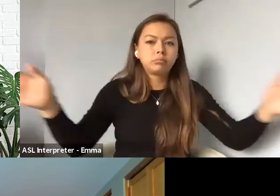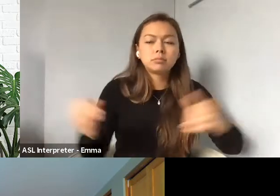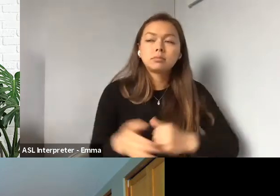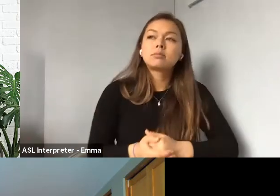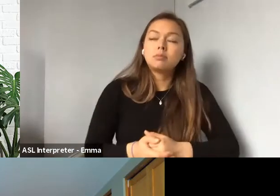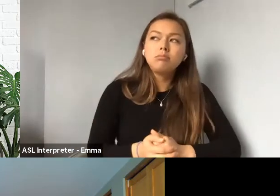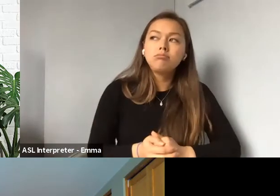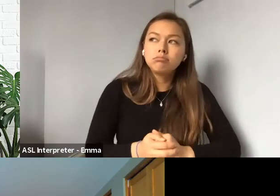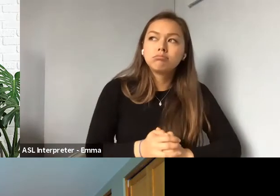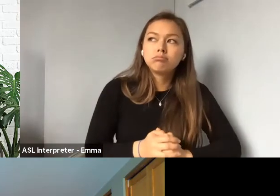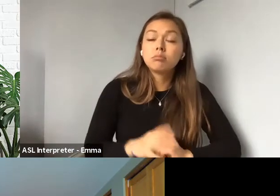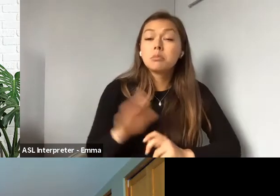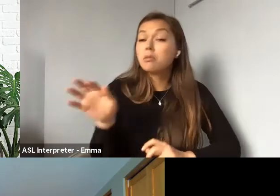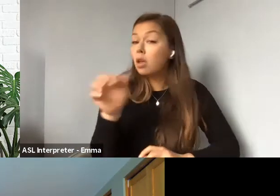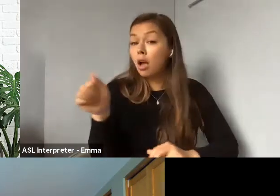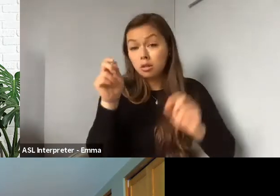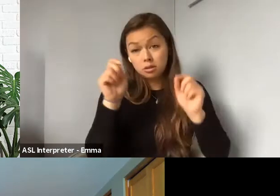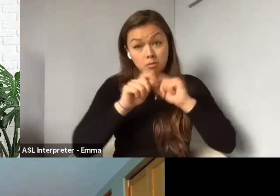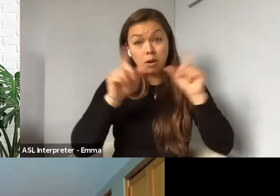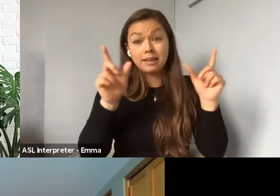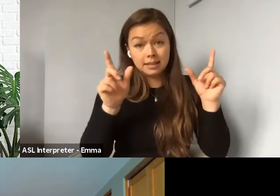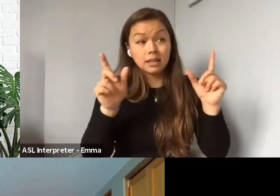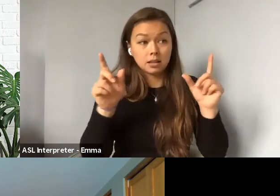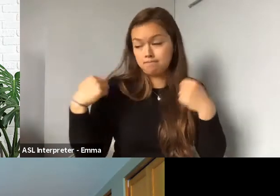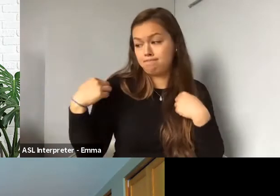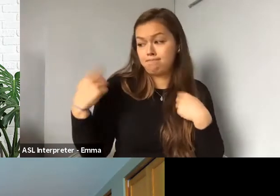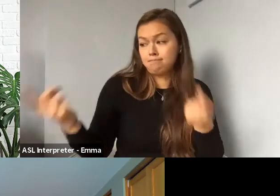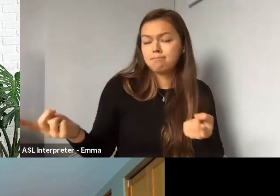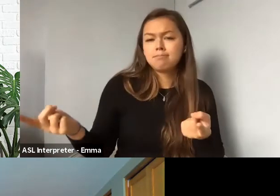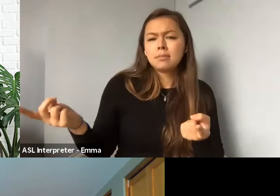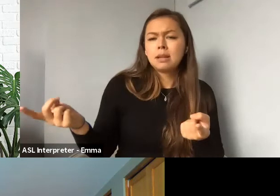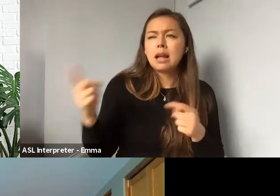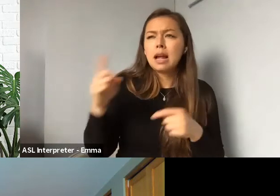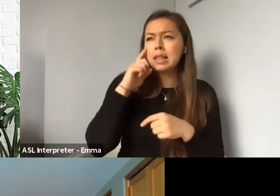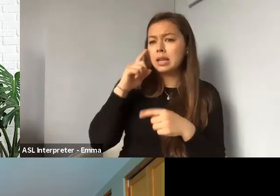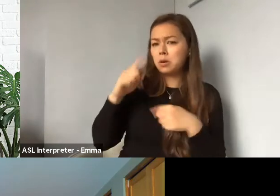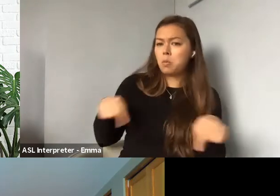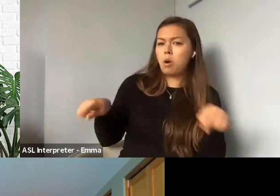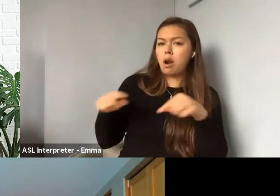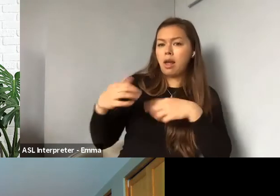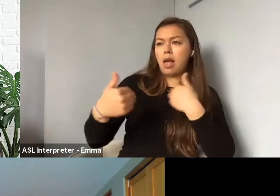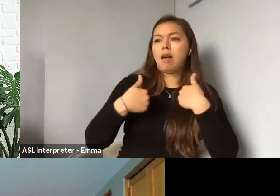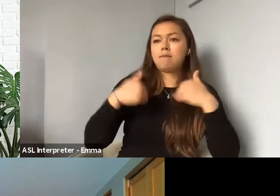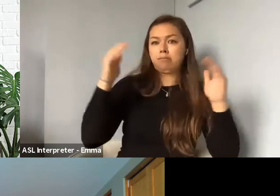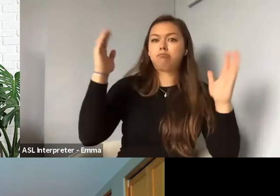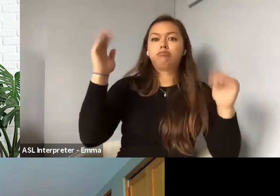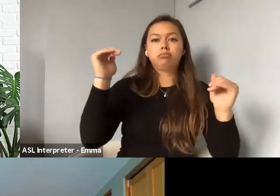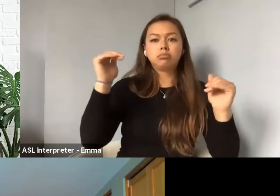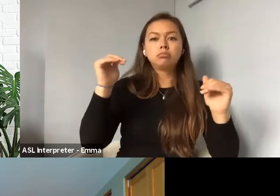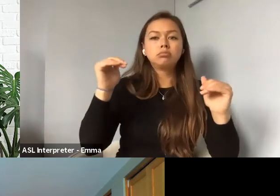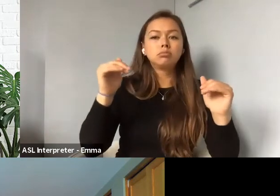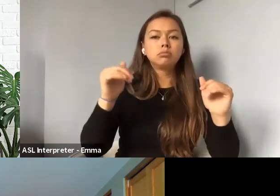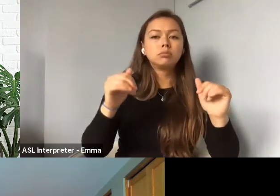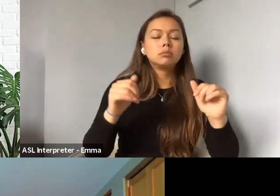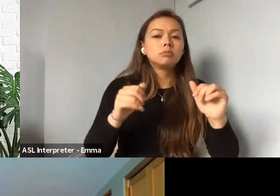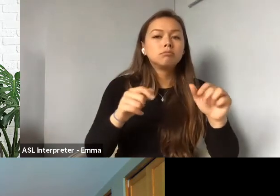we sort of had an expectation around the adherence to traditional gender roles that would be quite